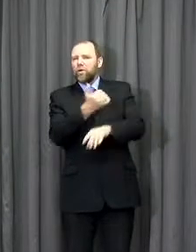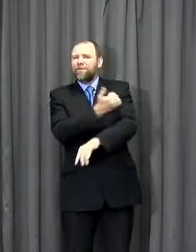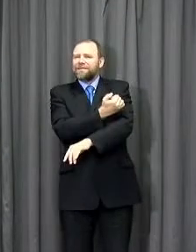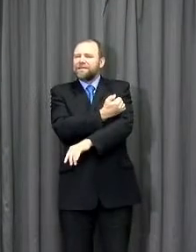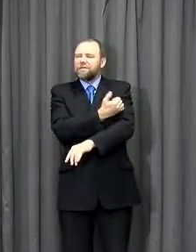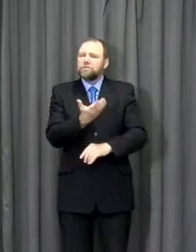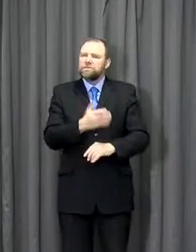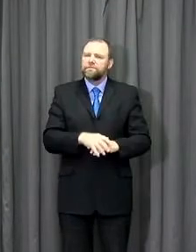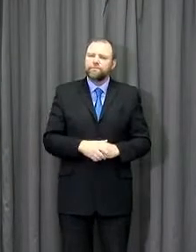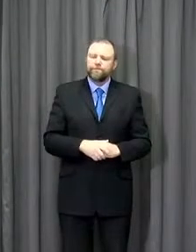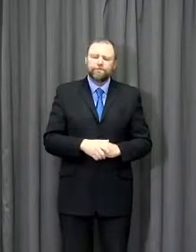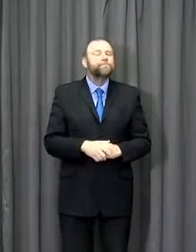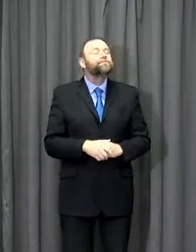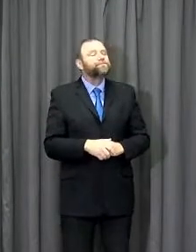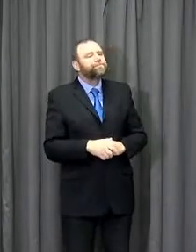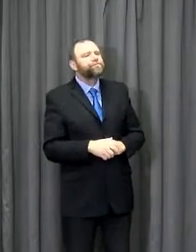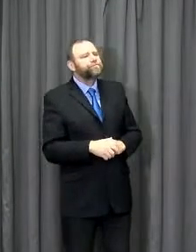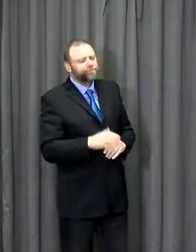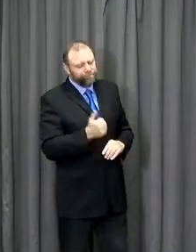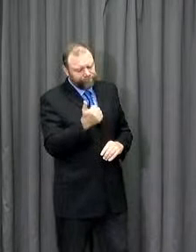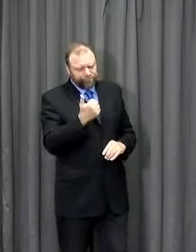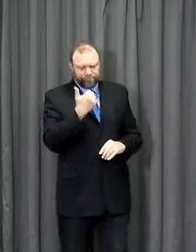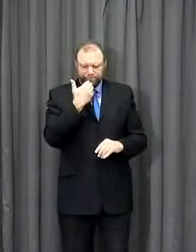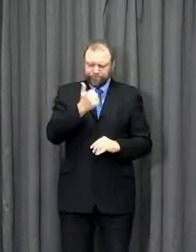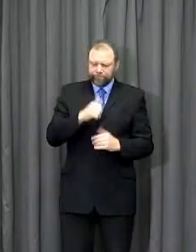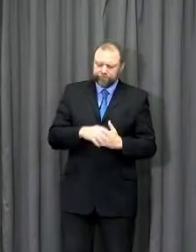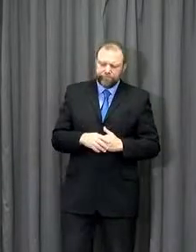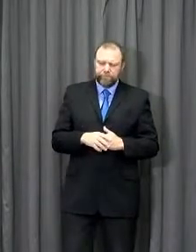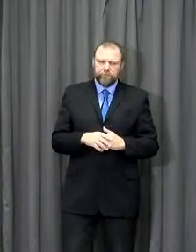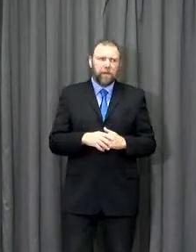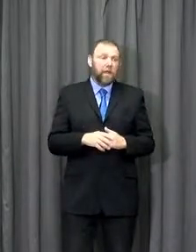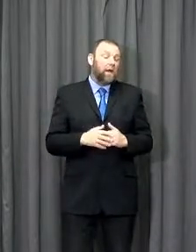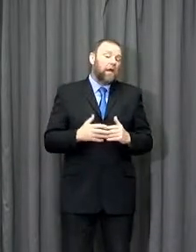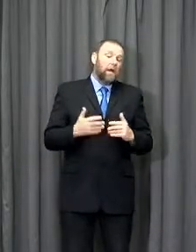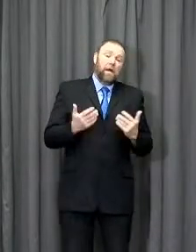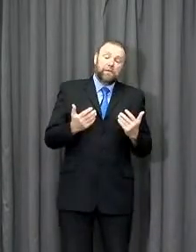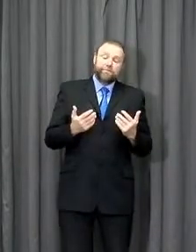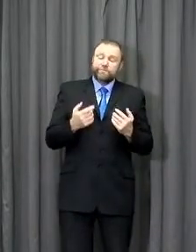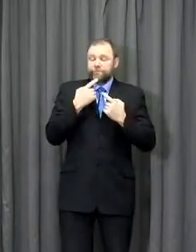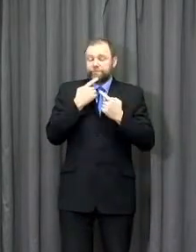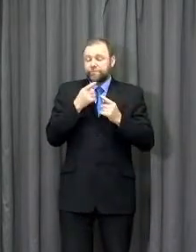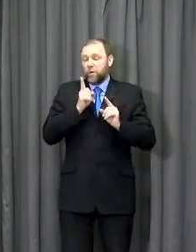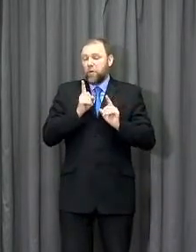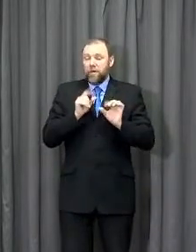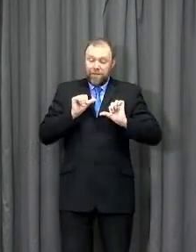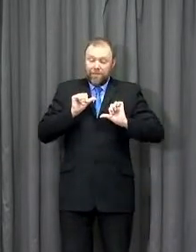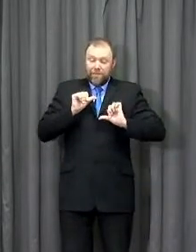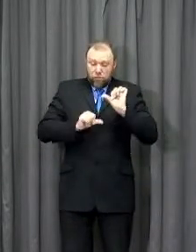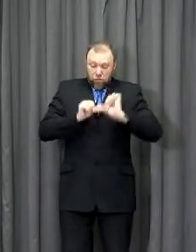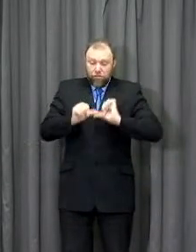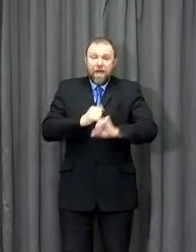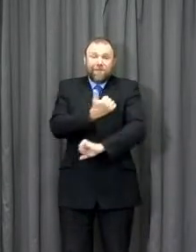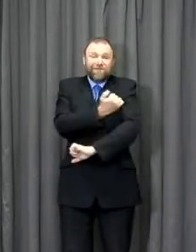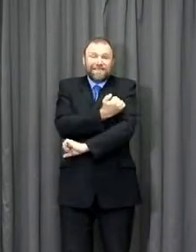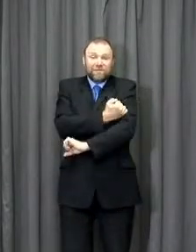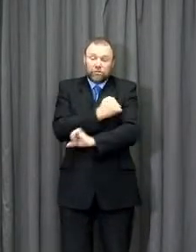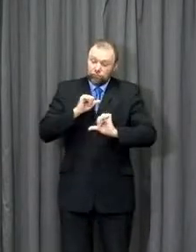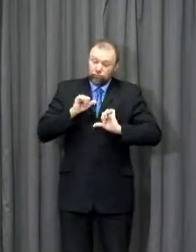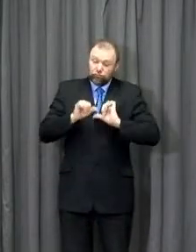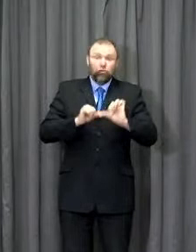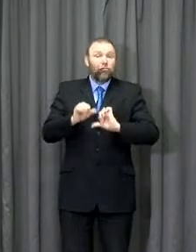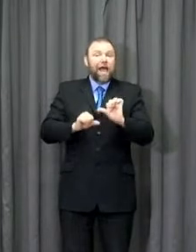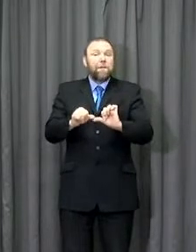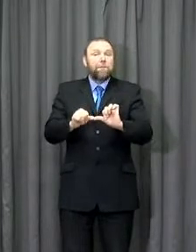thanks very much, Aled. And, you know, as I've said, this is a programme of enormous complexity, but the absolute priority is to get to those